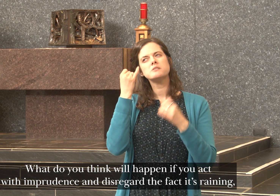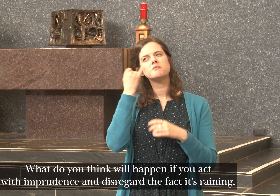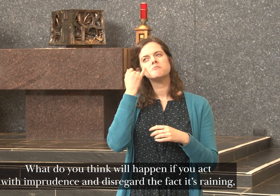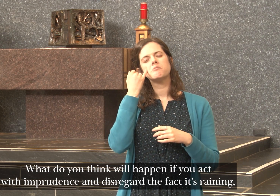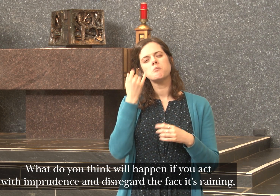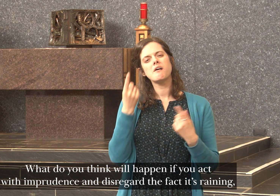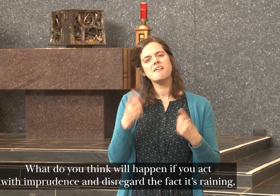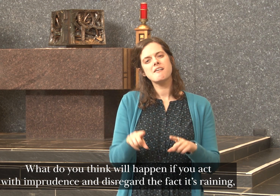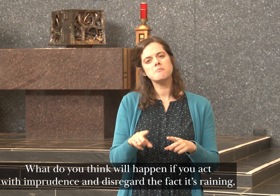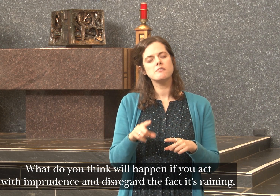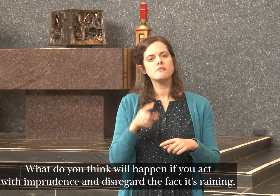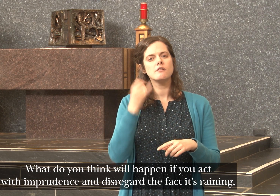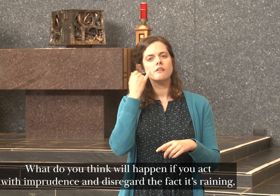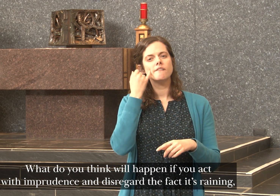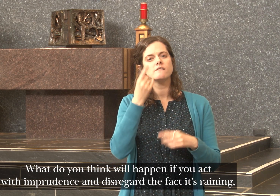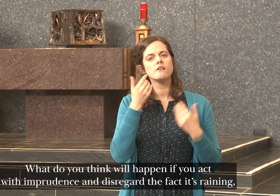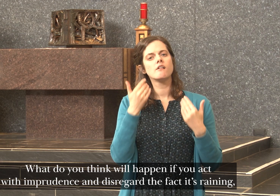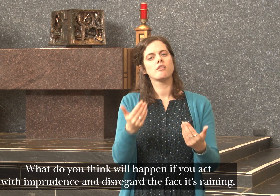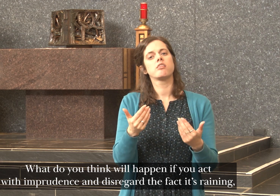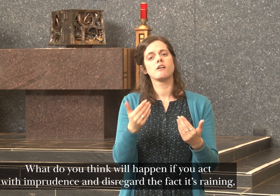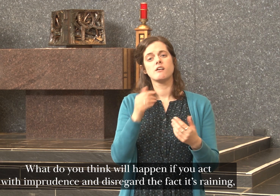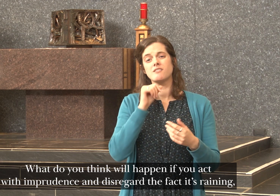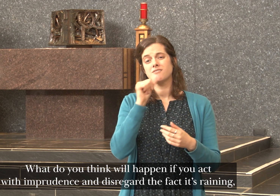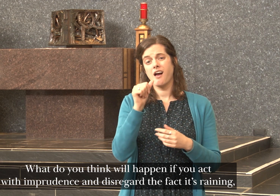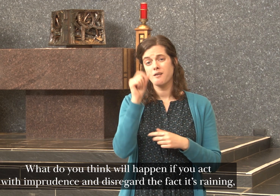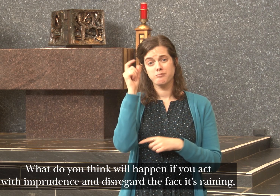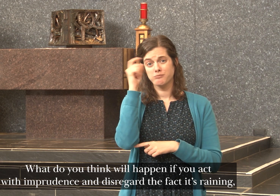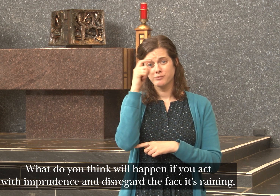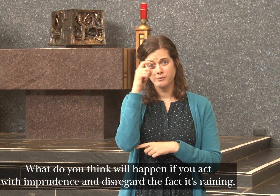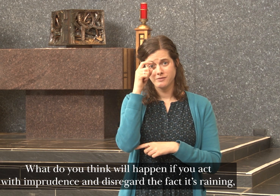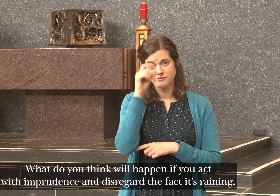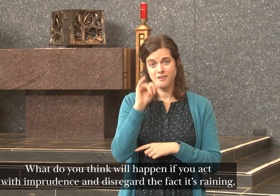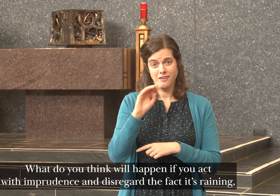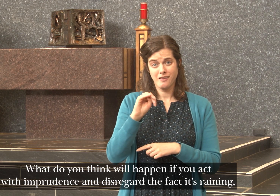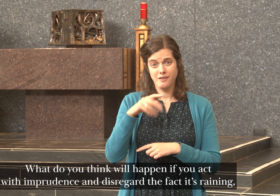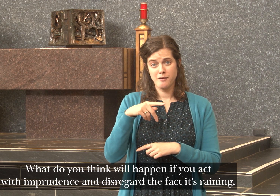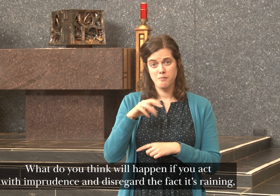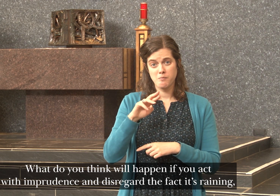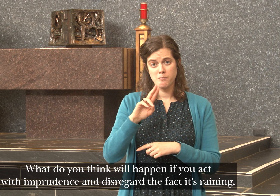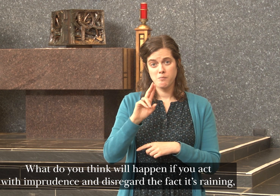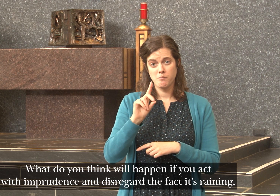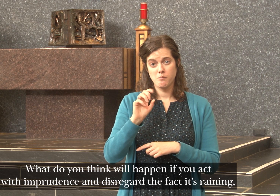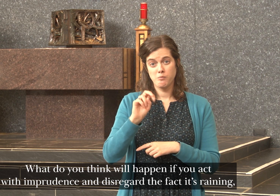will happen if you act with imprudence and disregard the fact that it's raining?